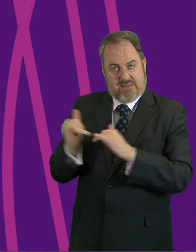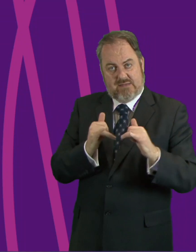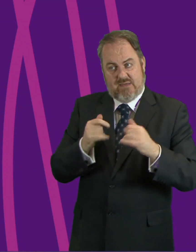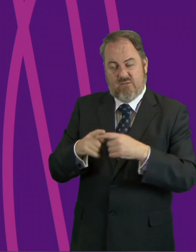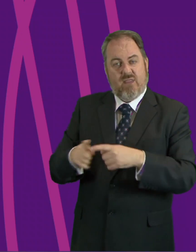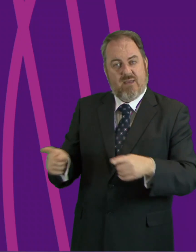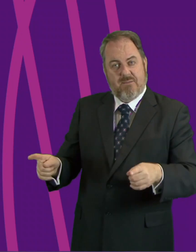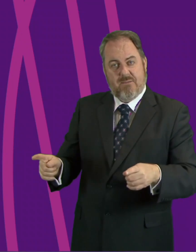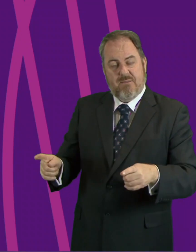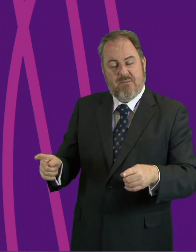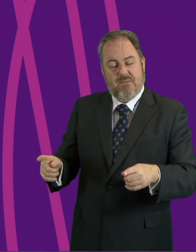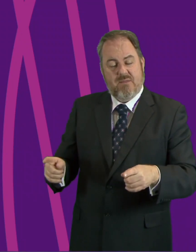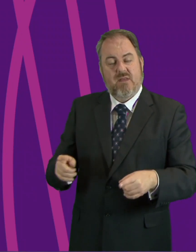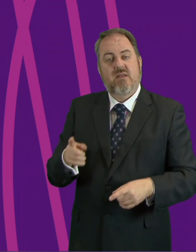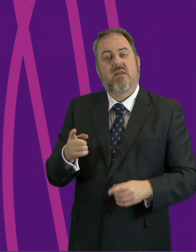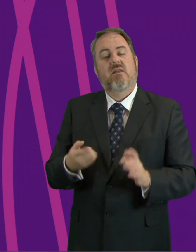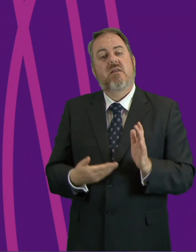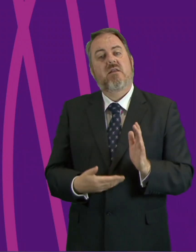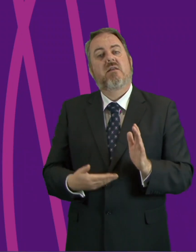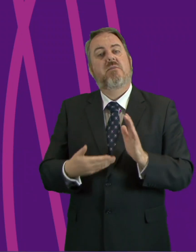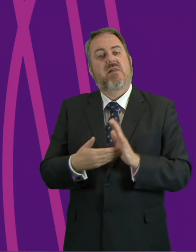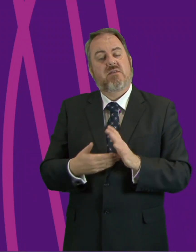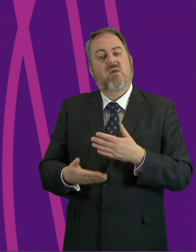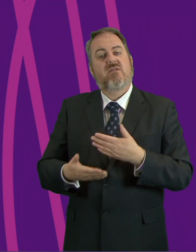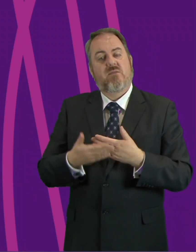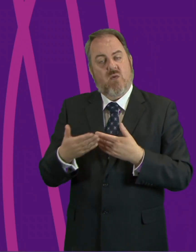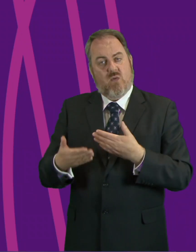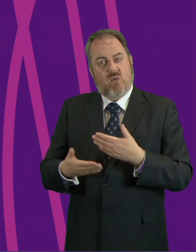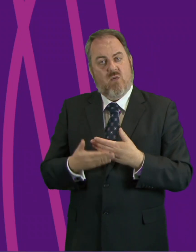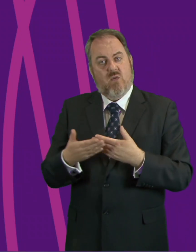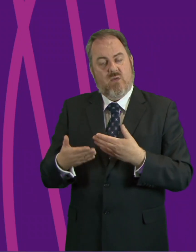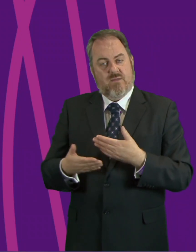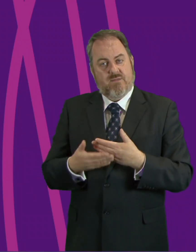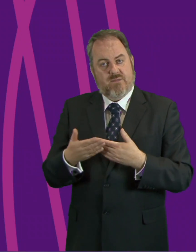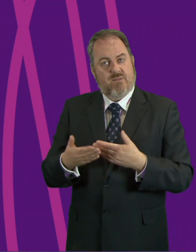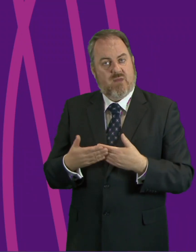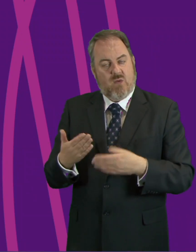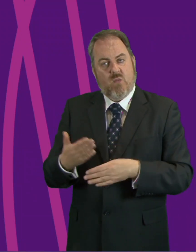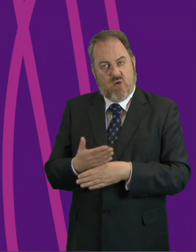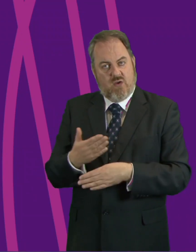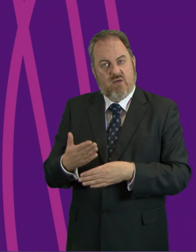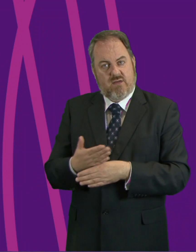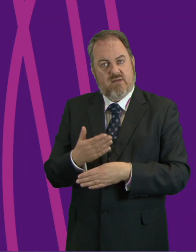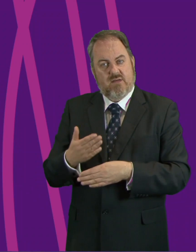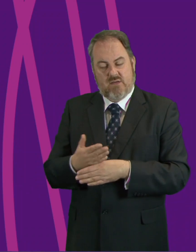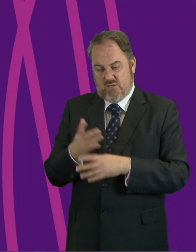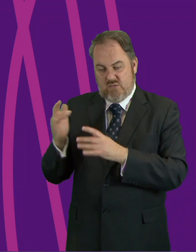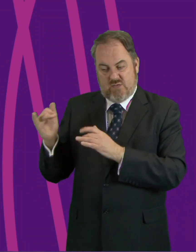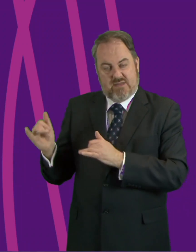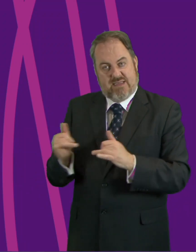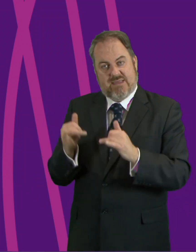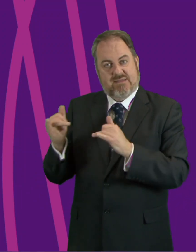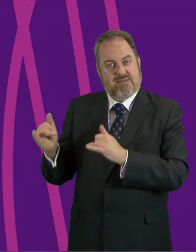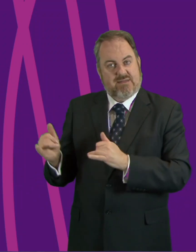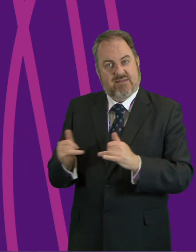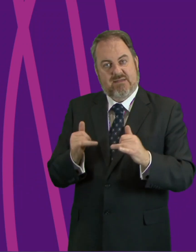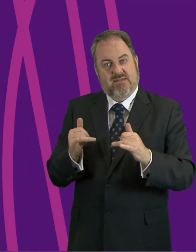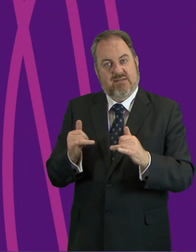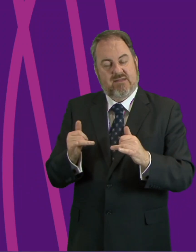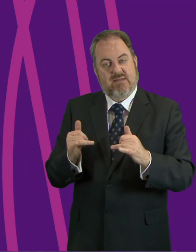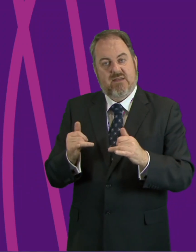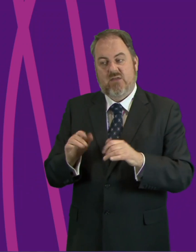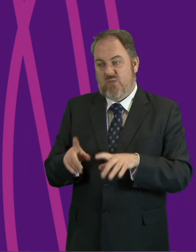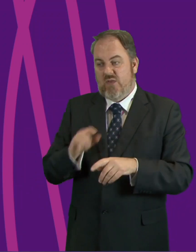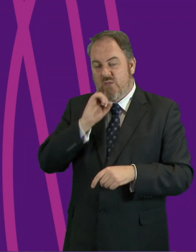an increasing availability, although it's still got a long way to go, of test kits that can be posted out to people to use at